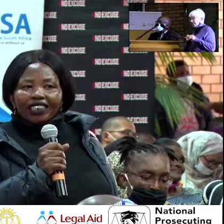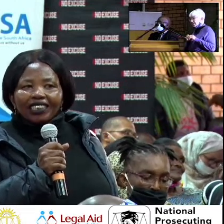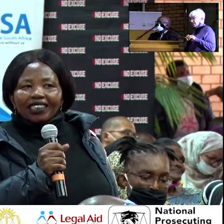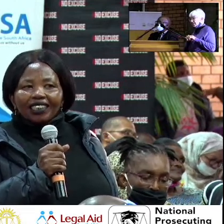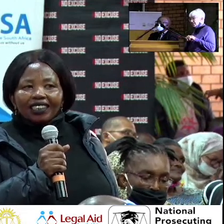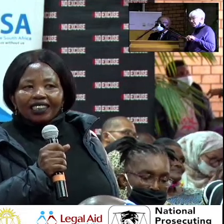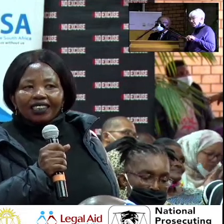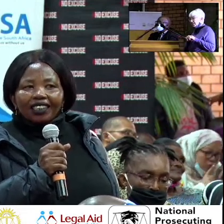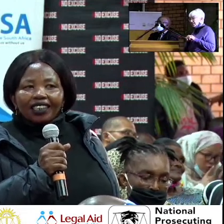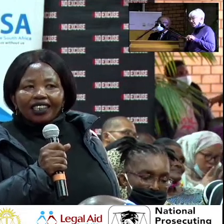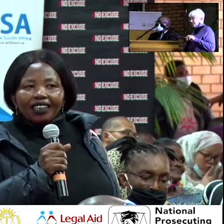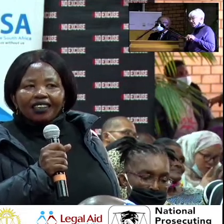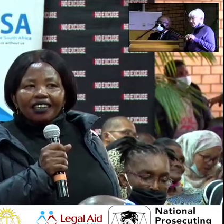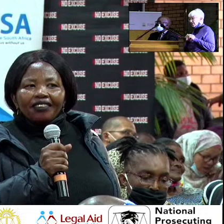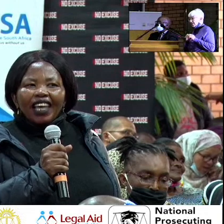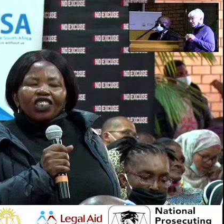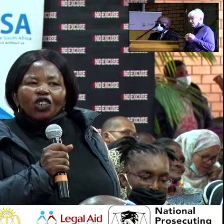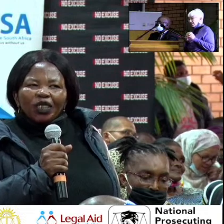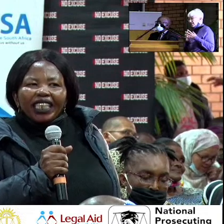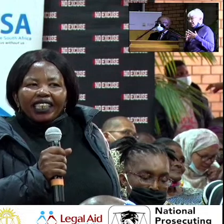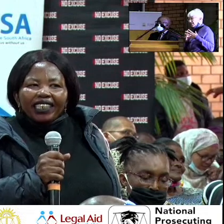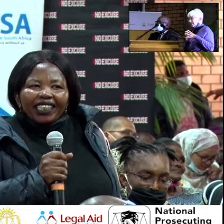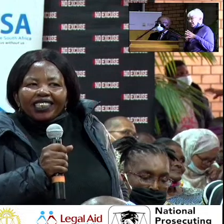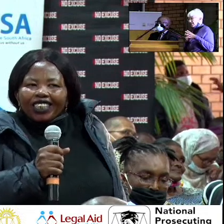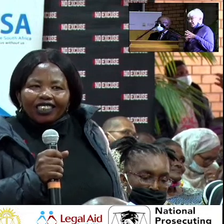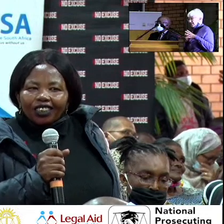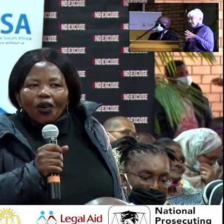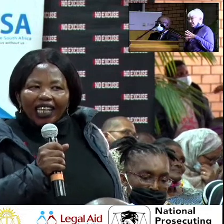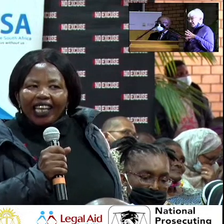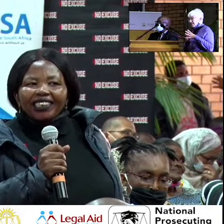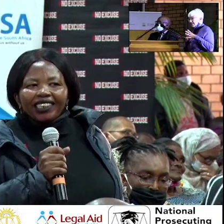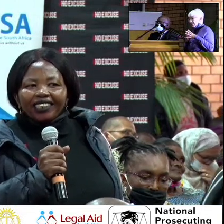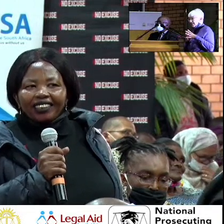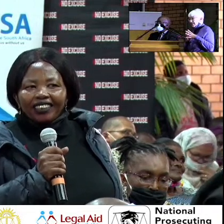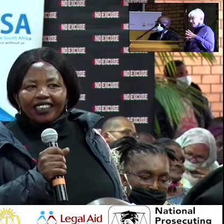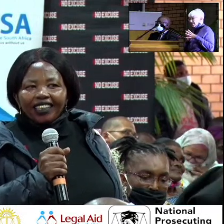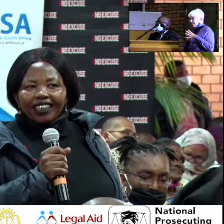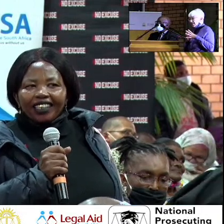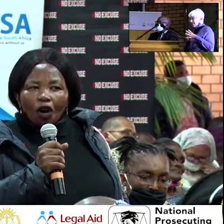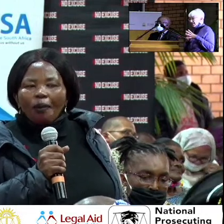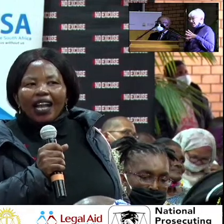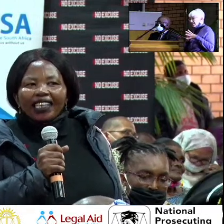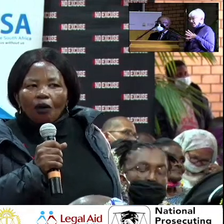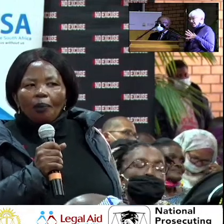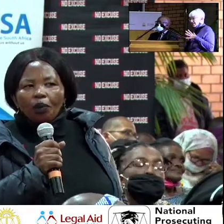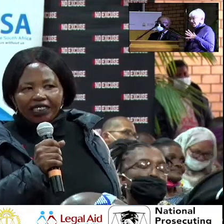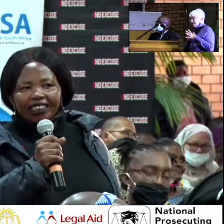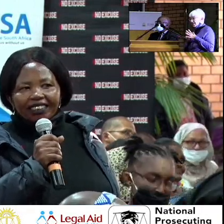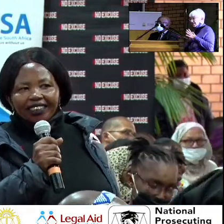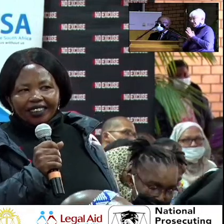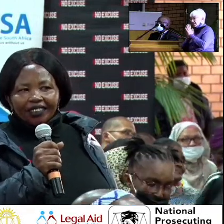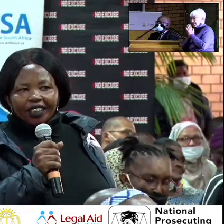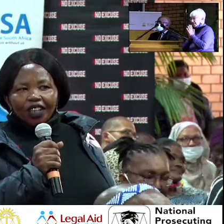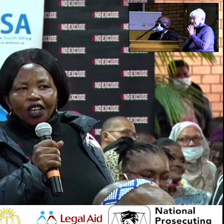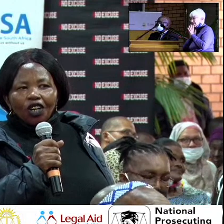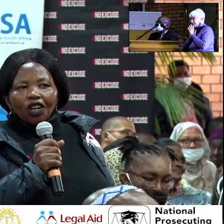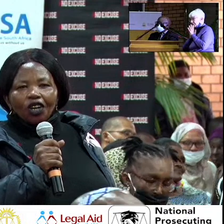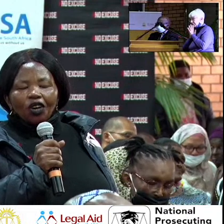Because that shooting is already normal in our bodies,